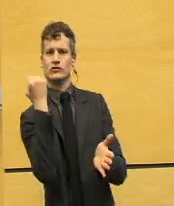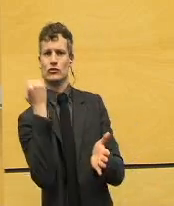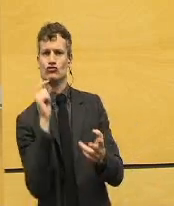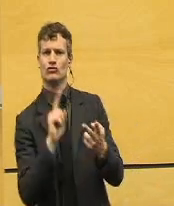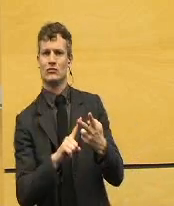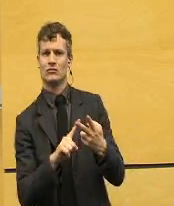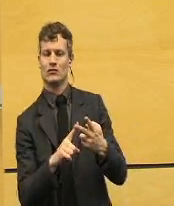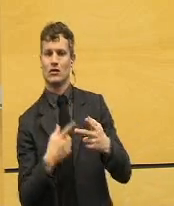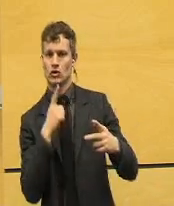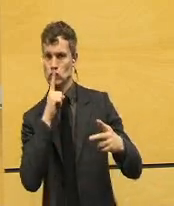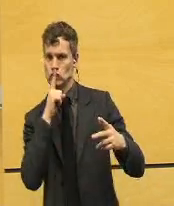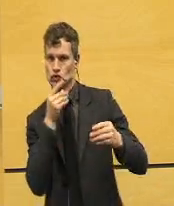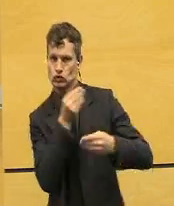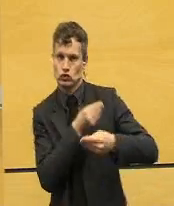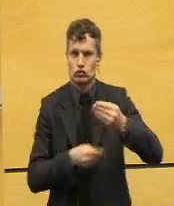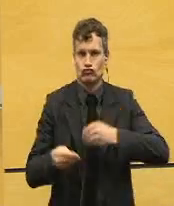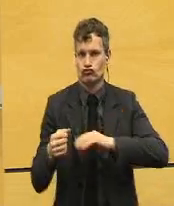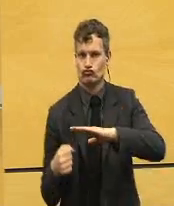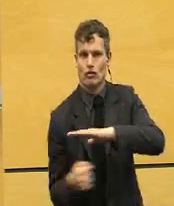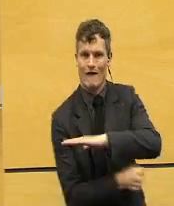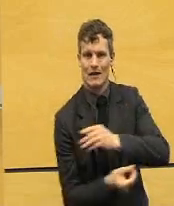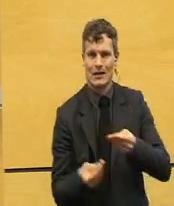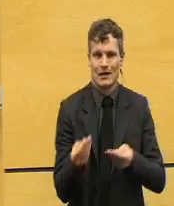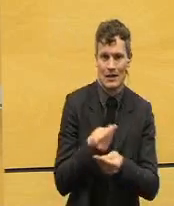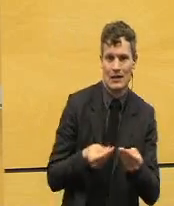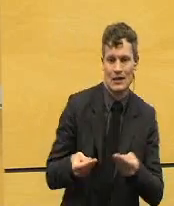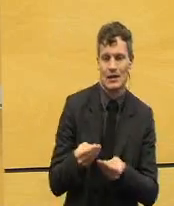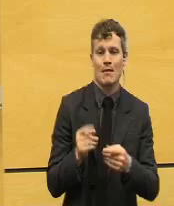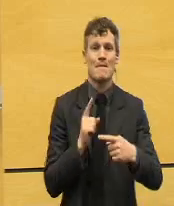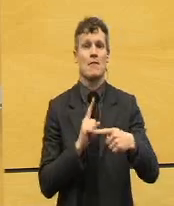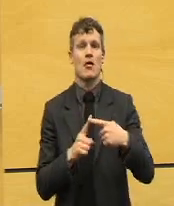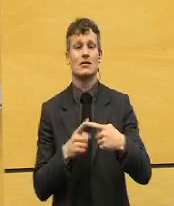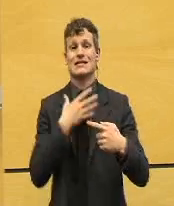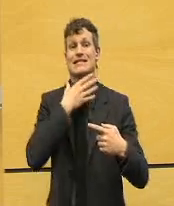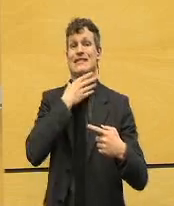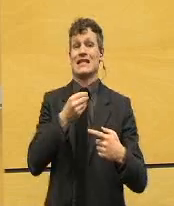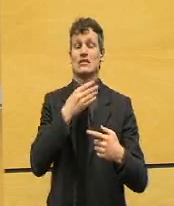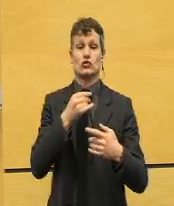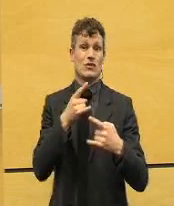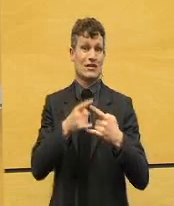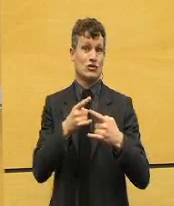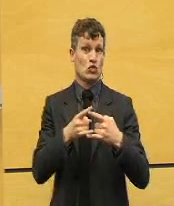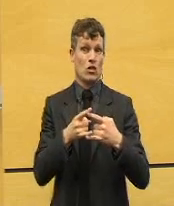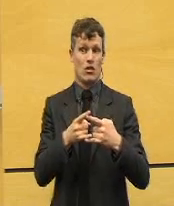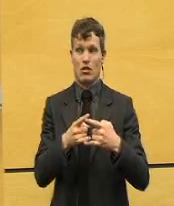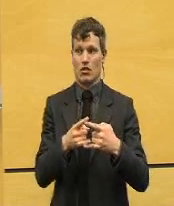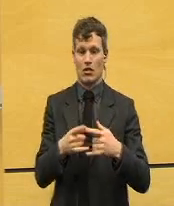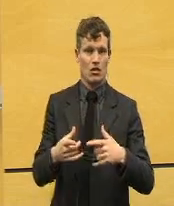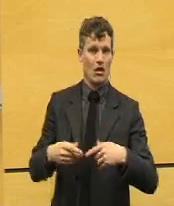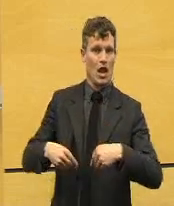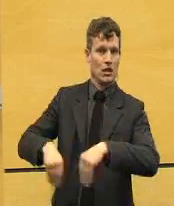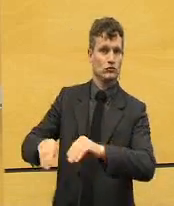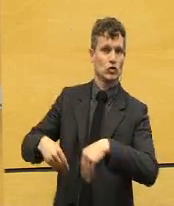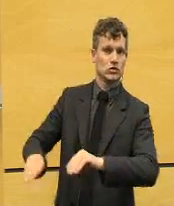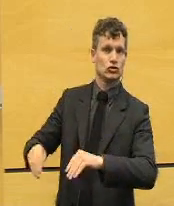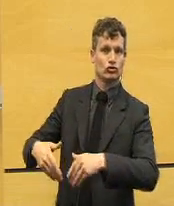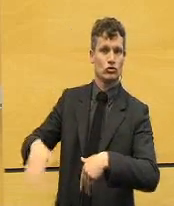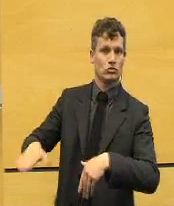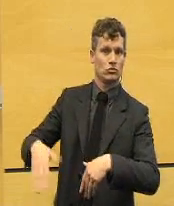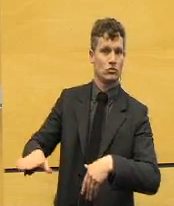sexual exploitation. In particular, how do you protect children with disabilities from these phenomena?